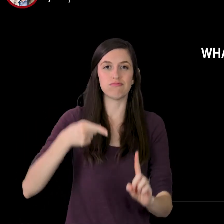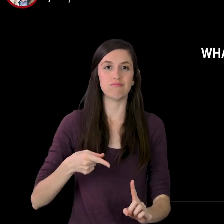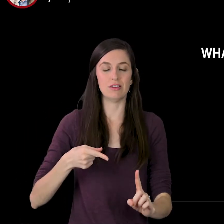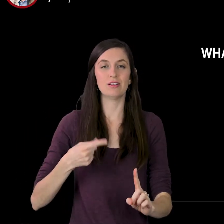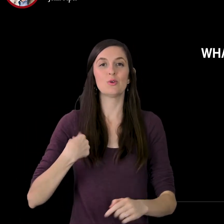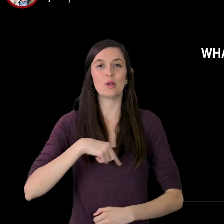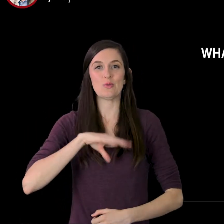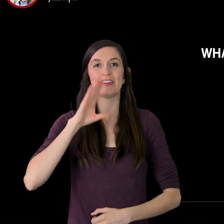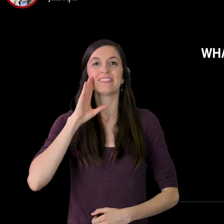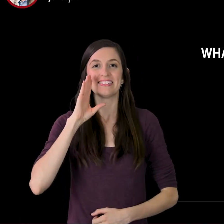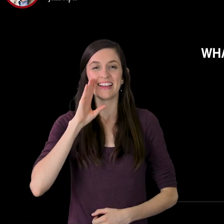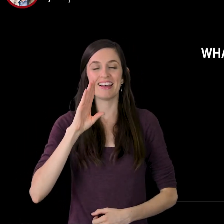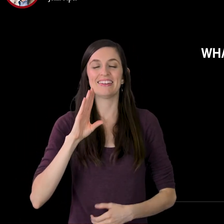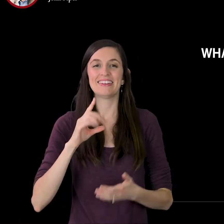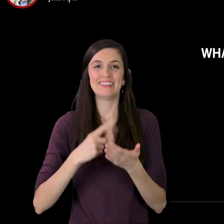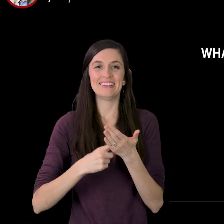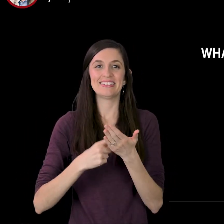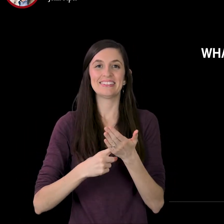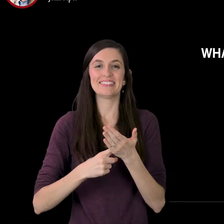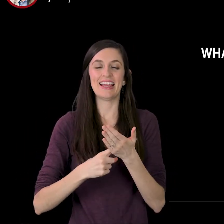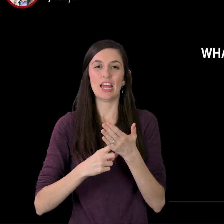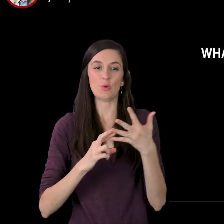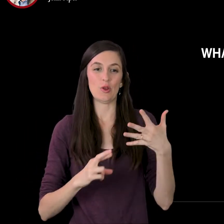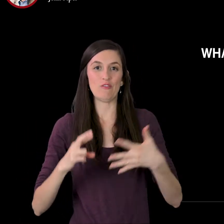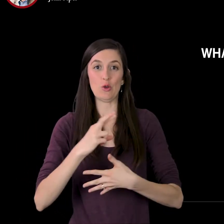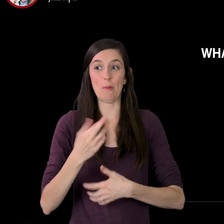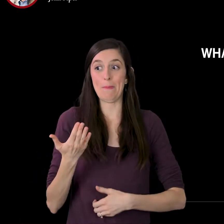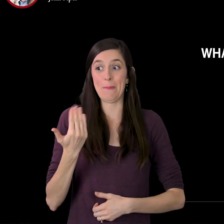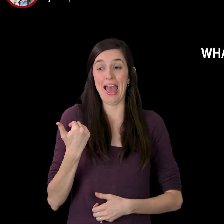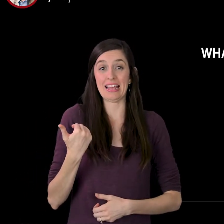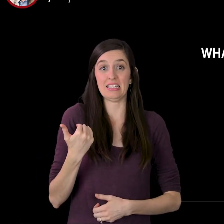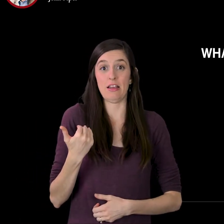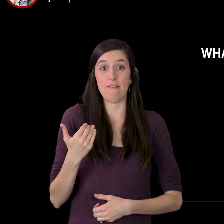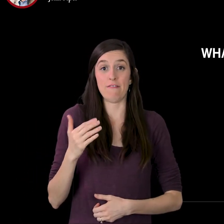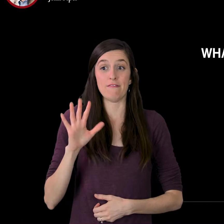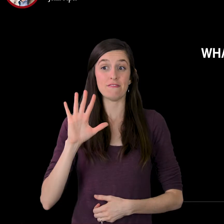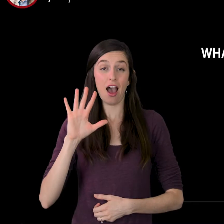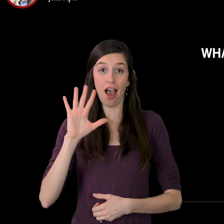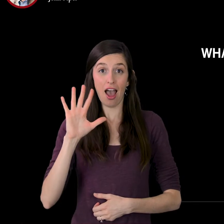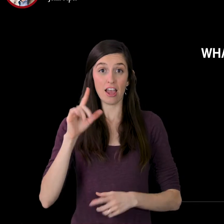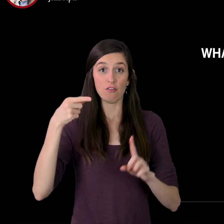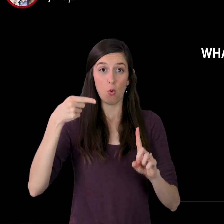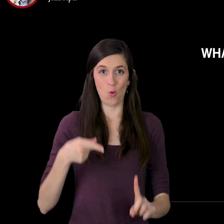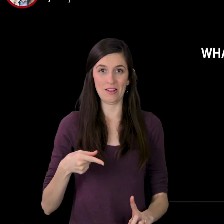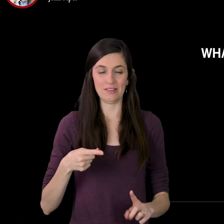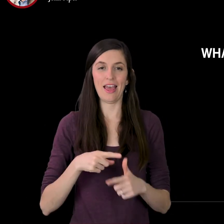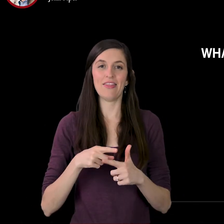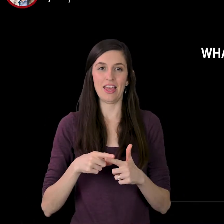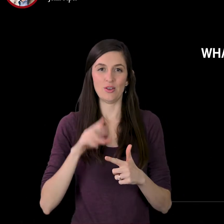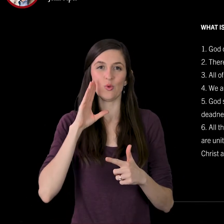five we've seen already in the previous sessions and then look at the last one.